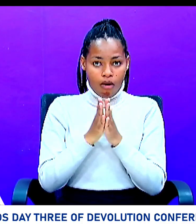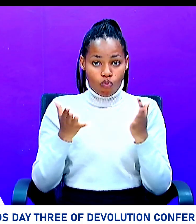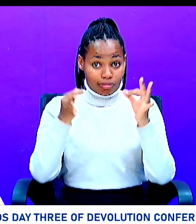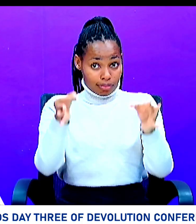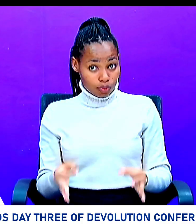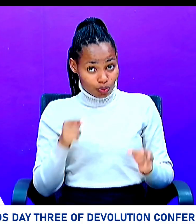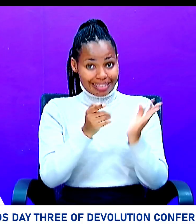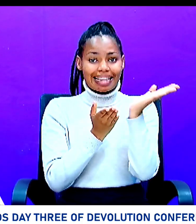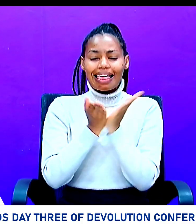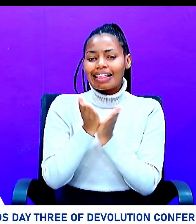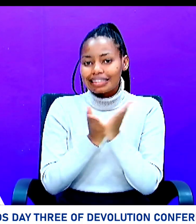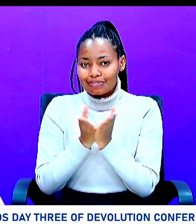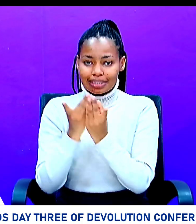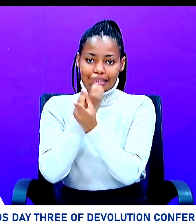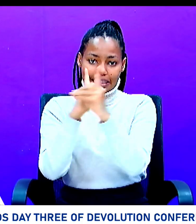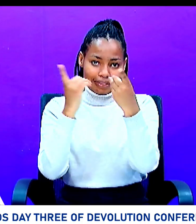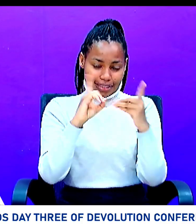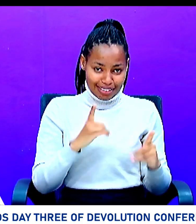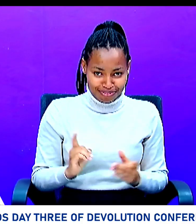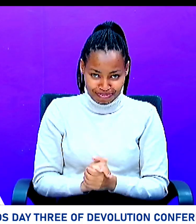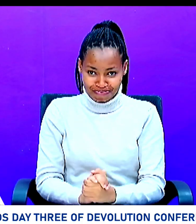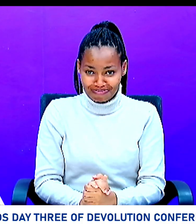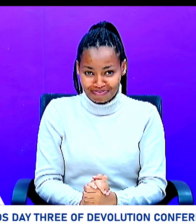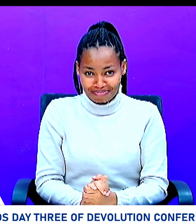fairness, and accountability in service delivery.